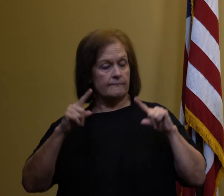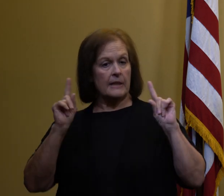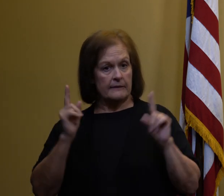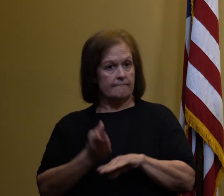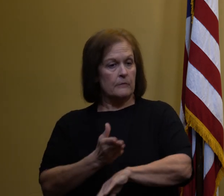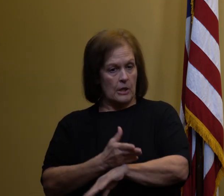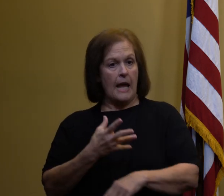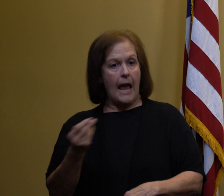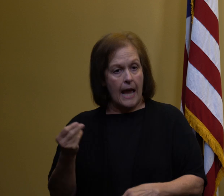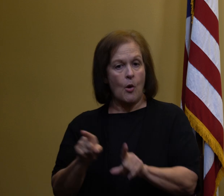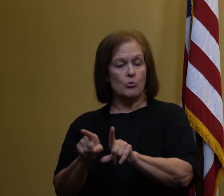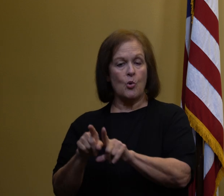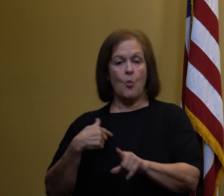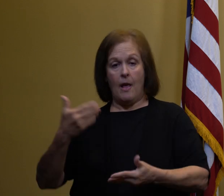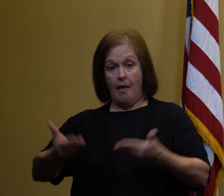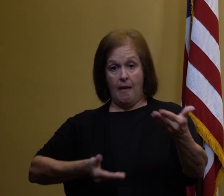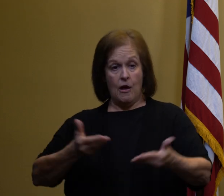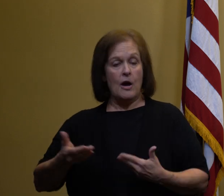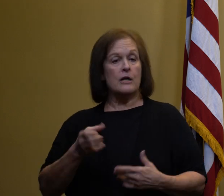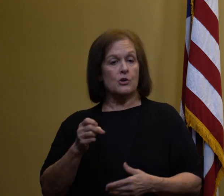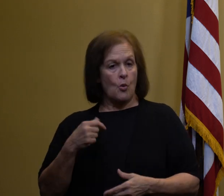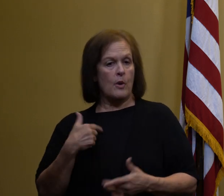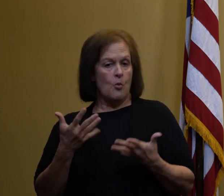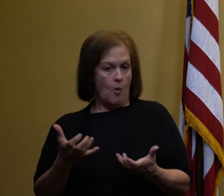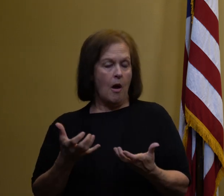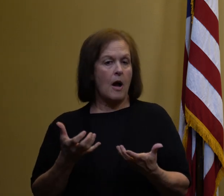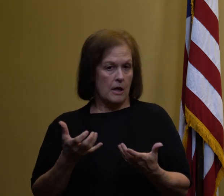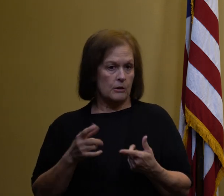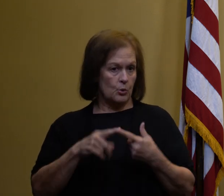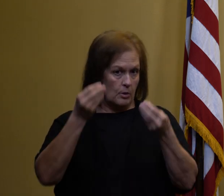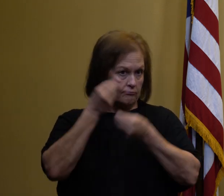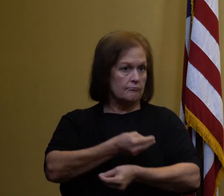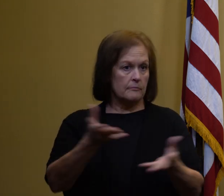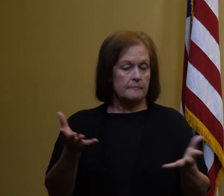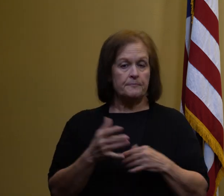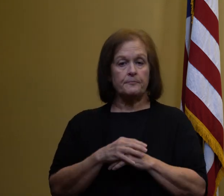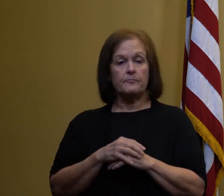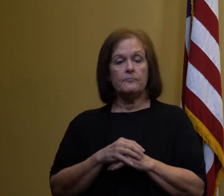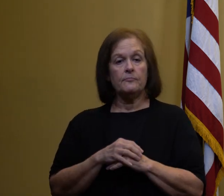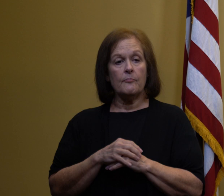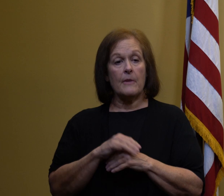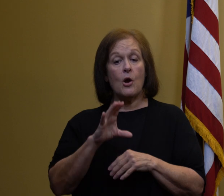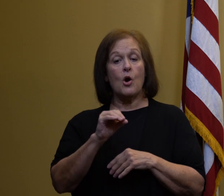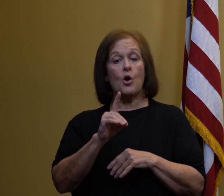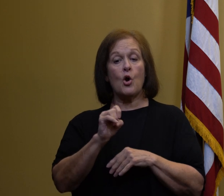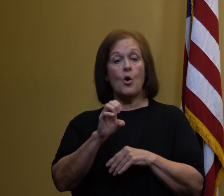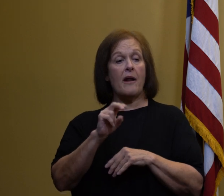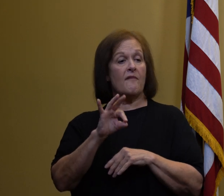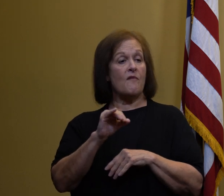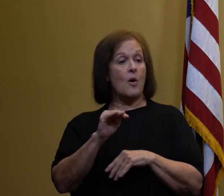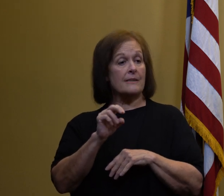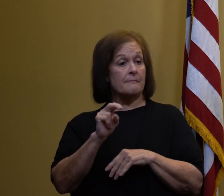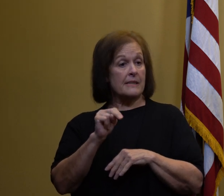we are hiring. So that's something that we're always wanting to push out. But this puts code enforcement on track again